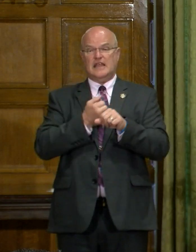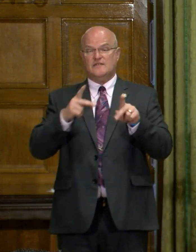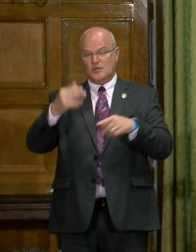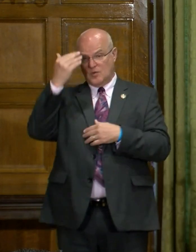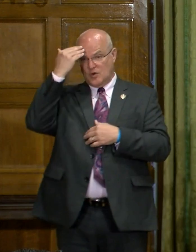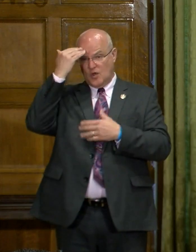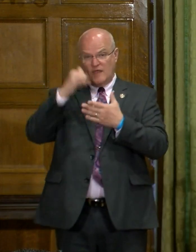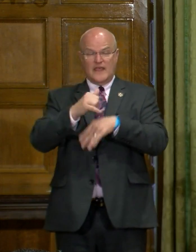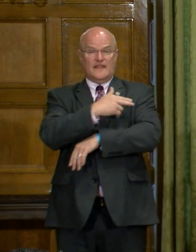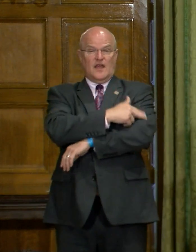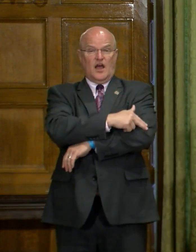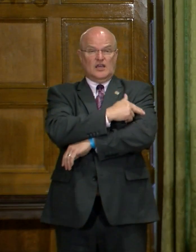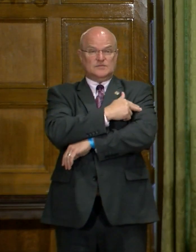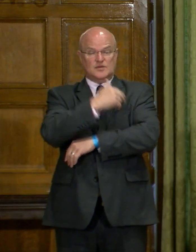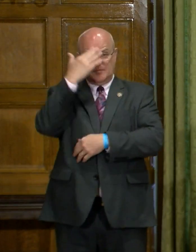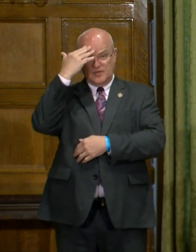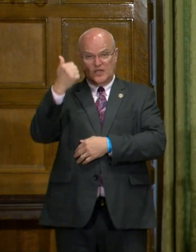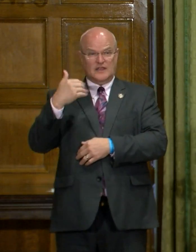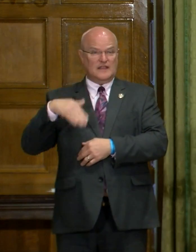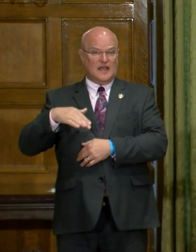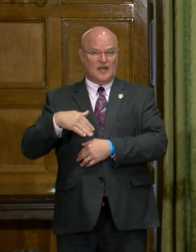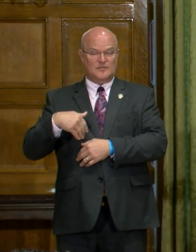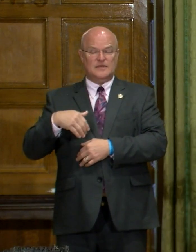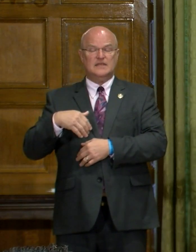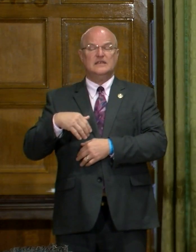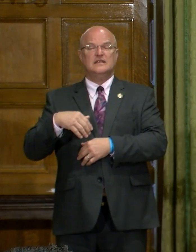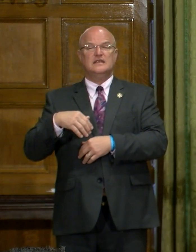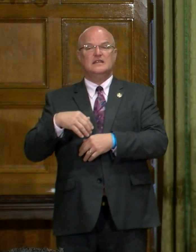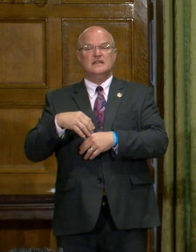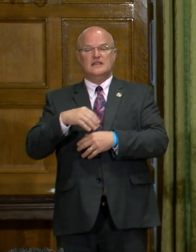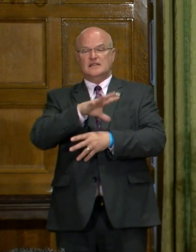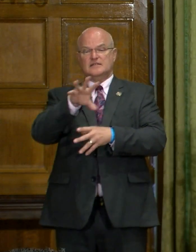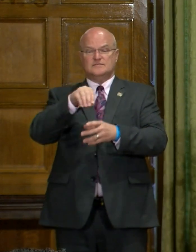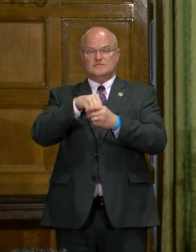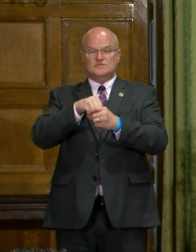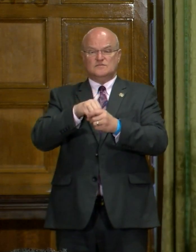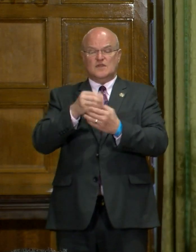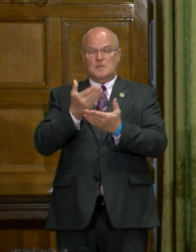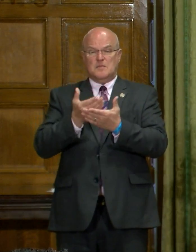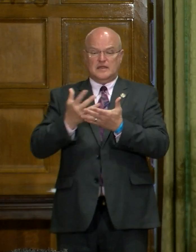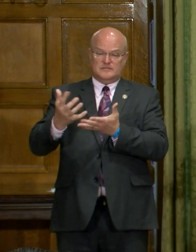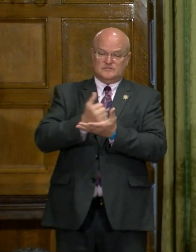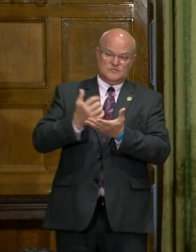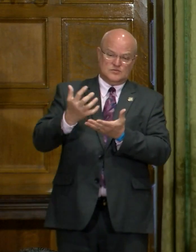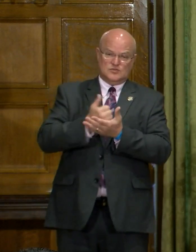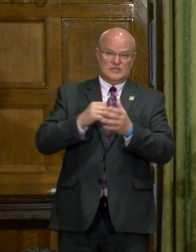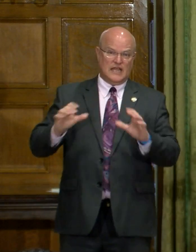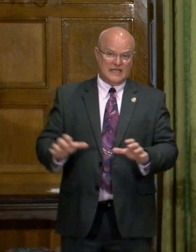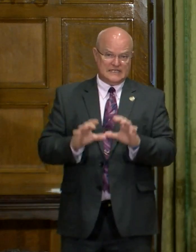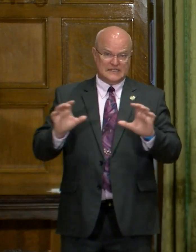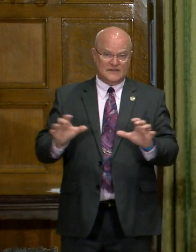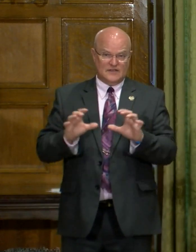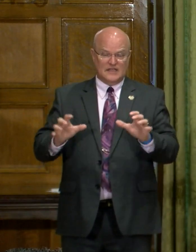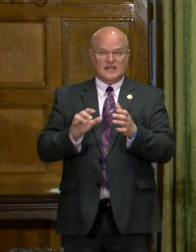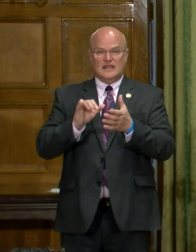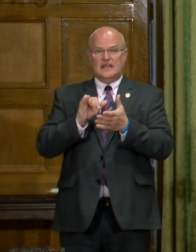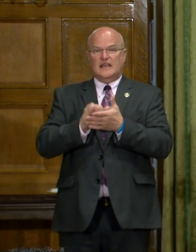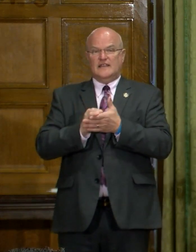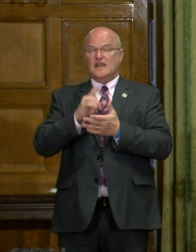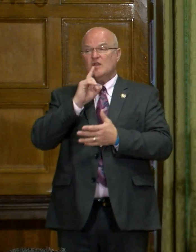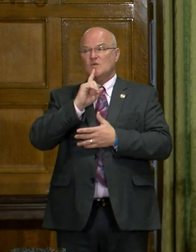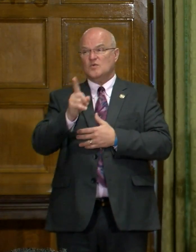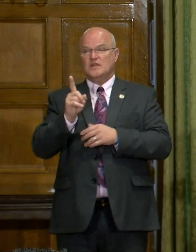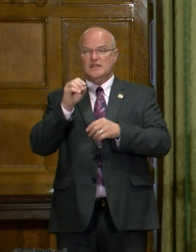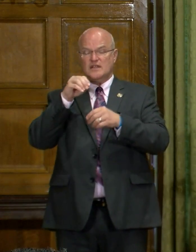everyone knows that the hospitals, because they haven't been able to engage in revenue producing activities, that it